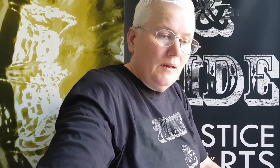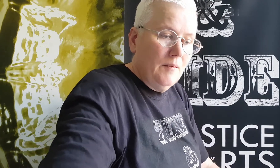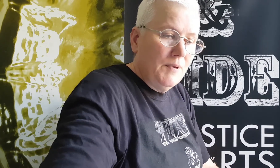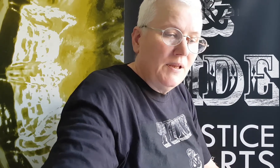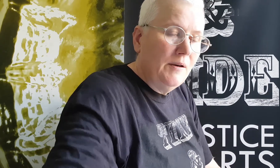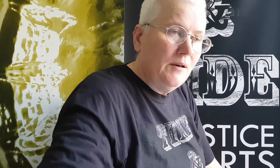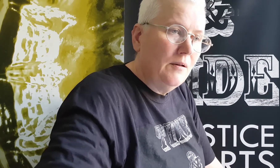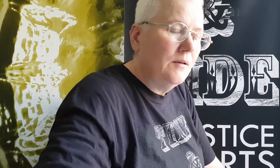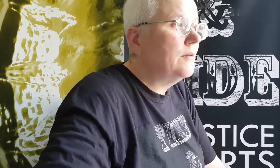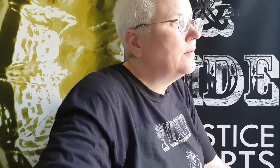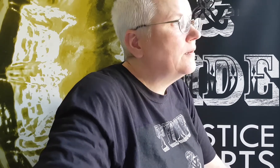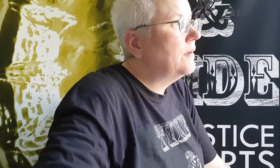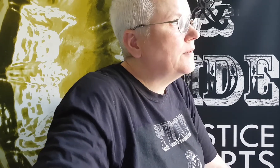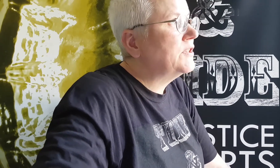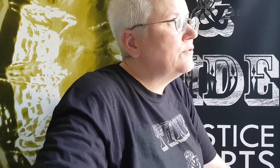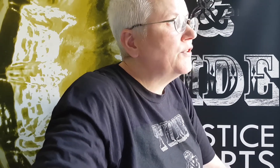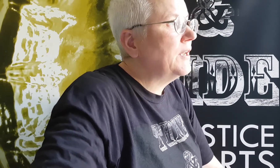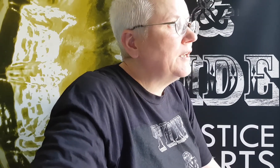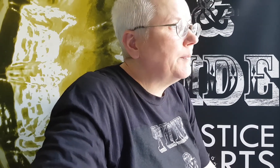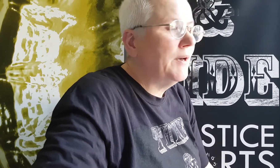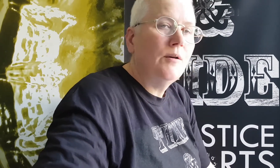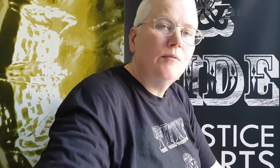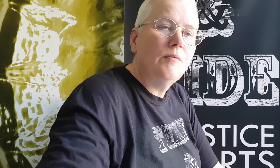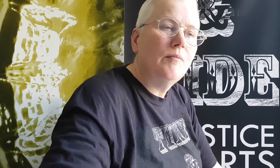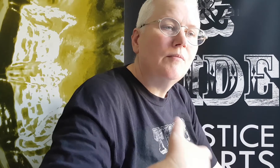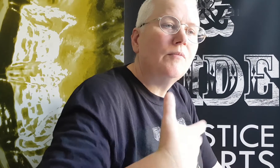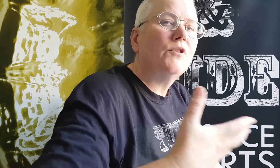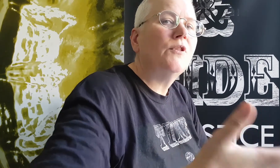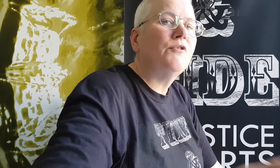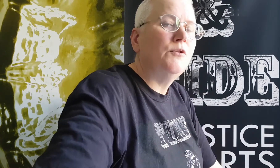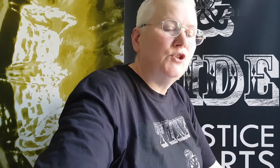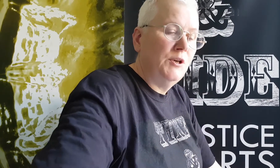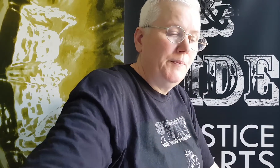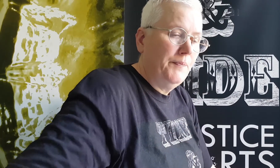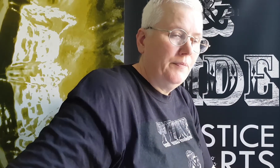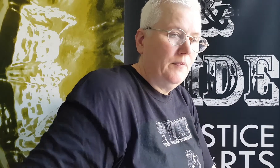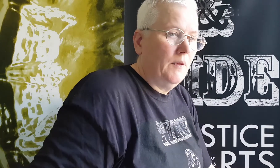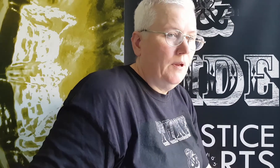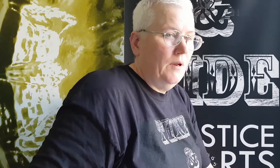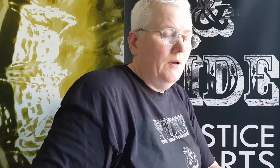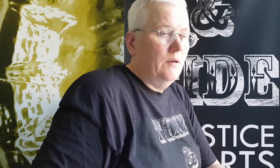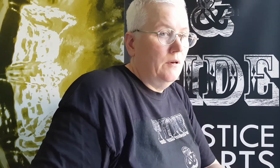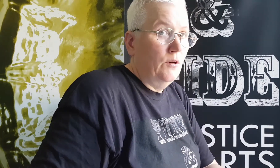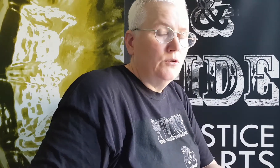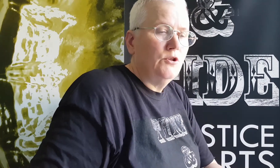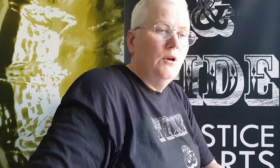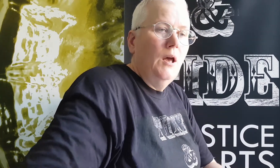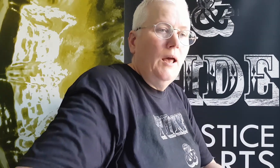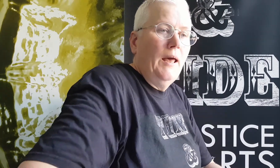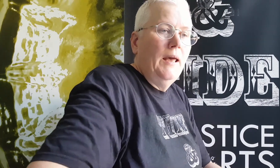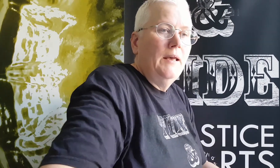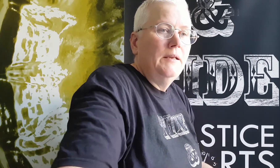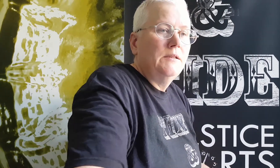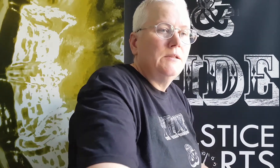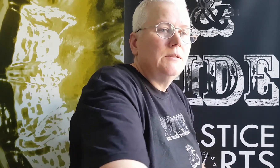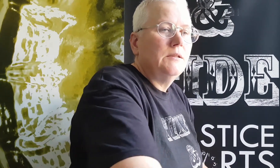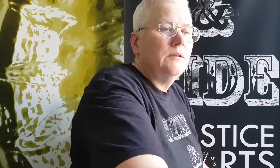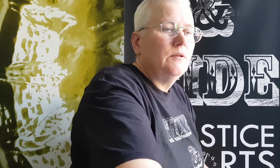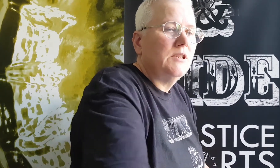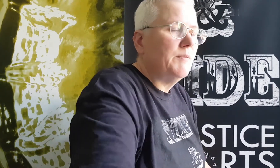But then I'm still thinking about the future a lot, and some of the